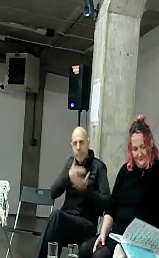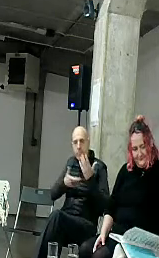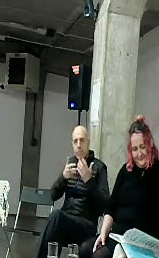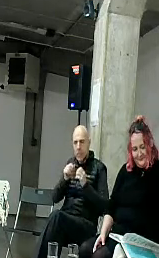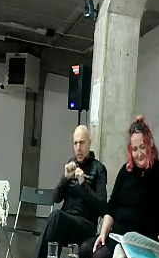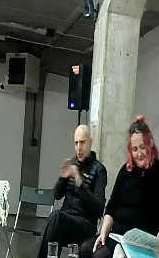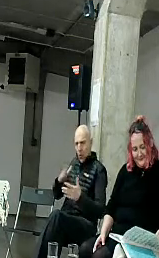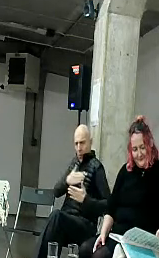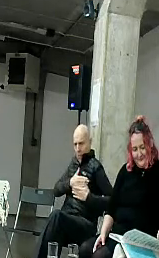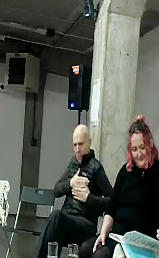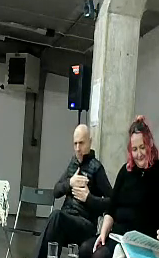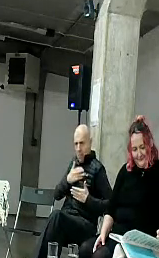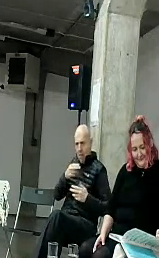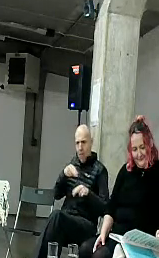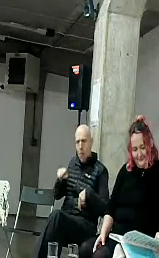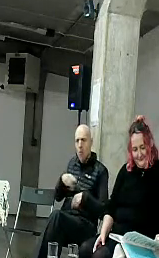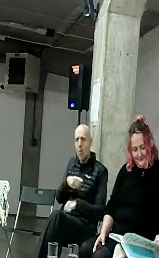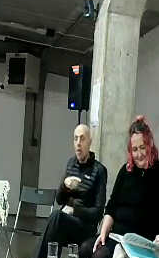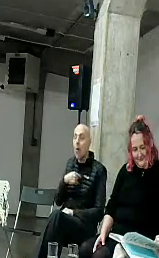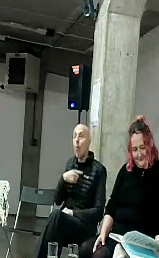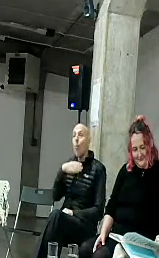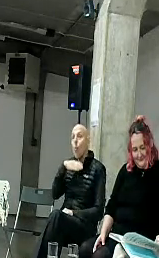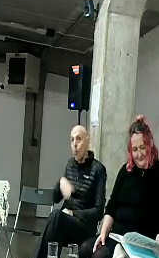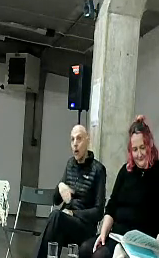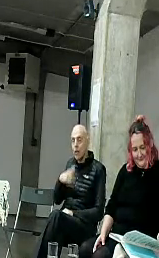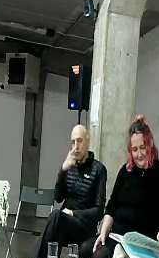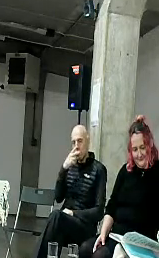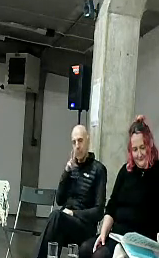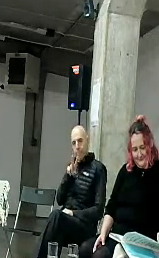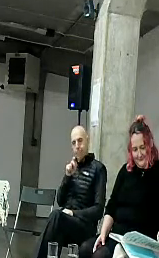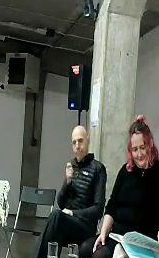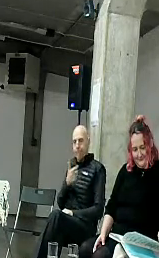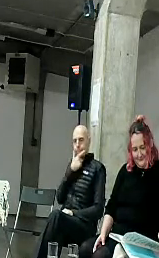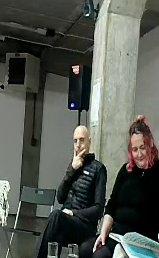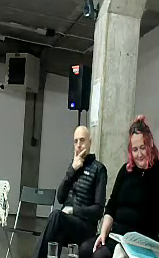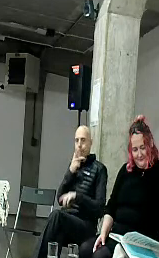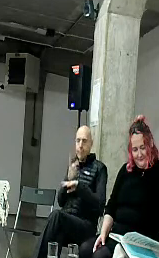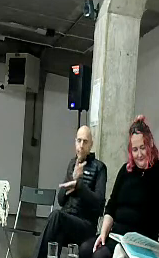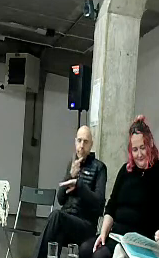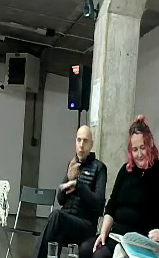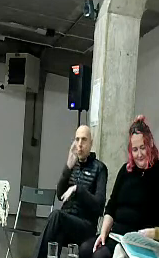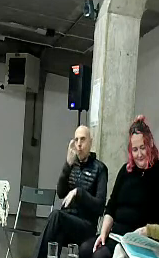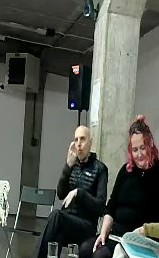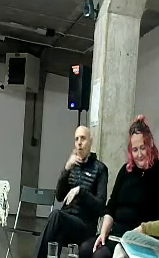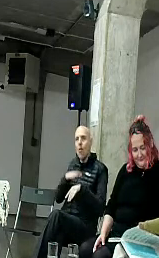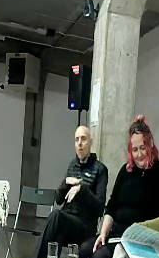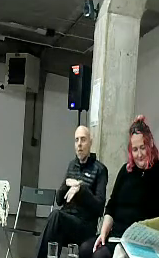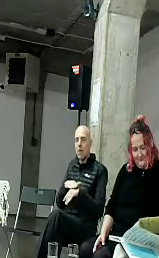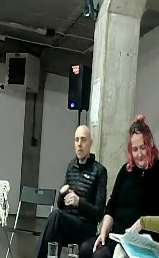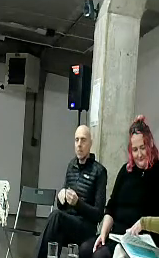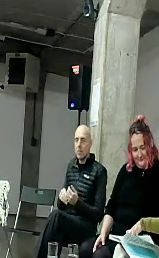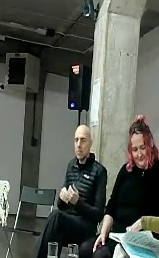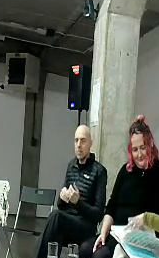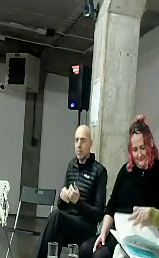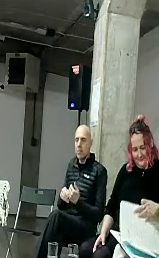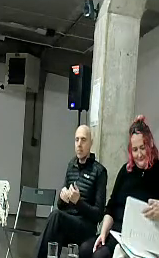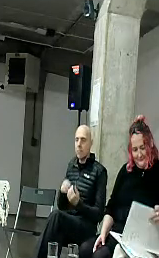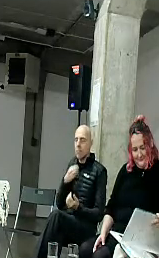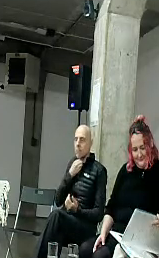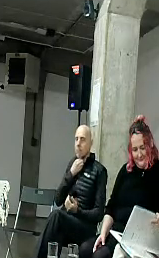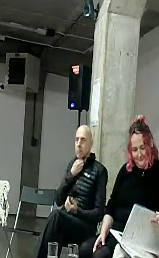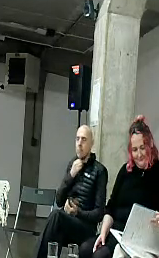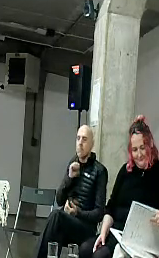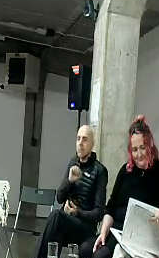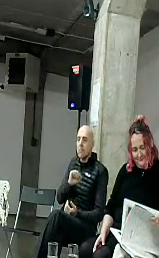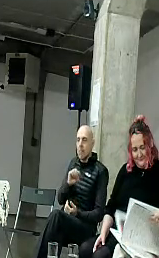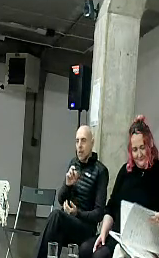were about football. I wish I could see your smiling face one last time. I hope you're at